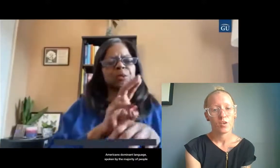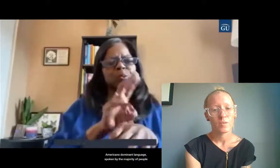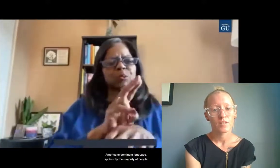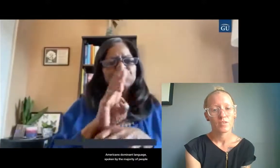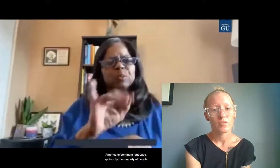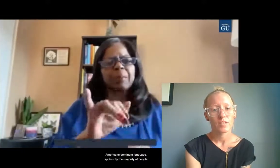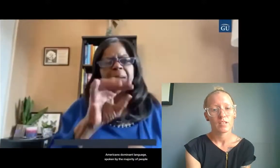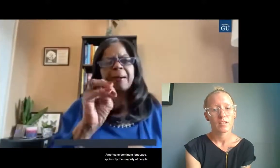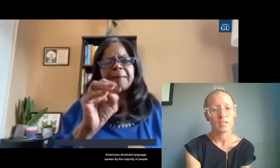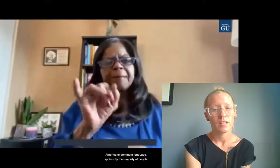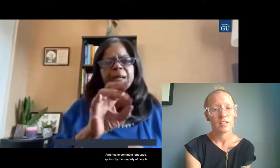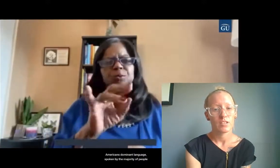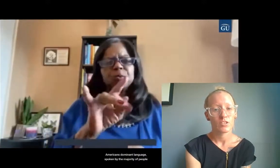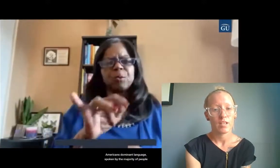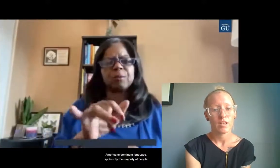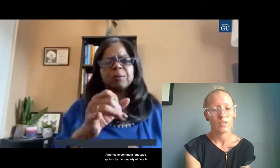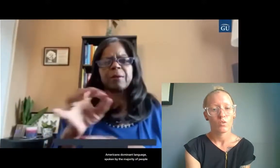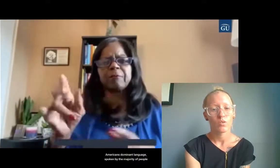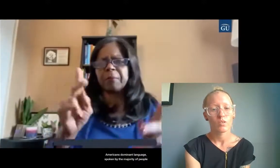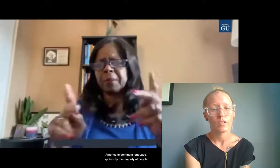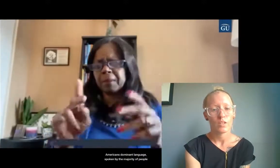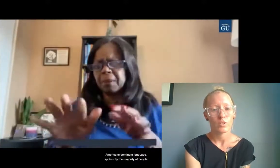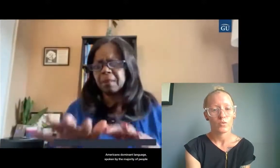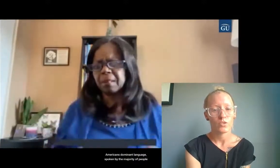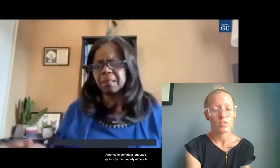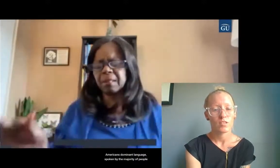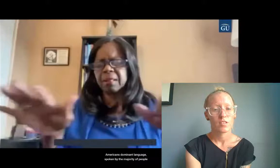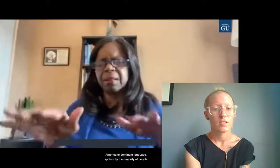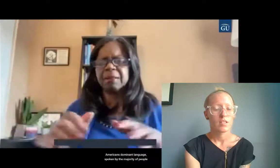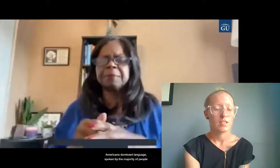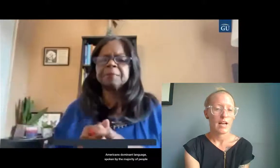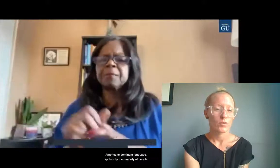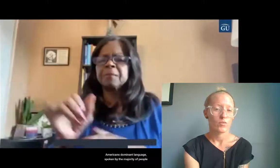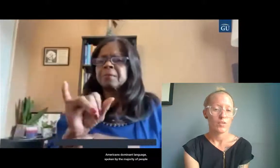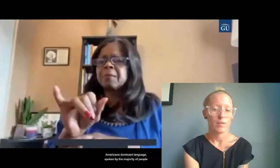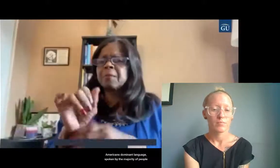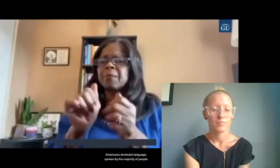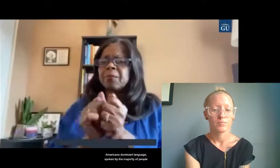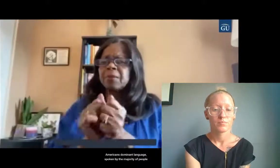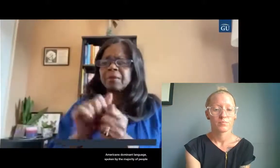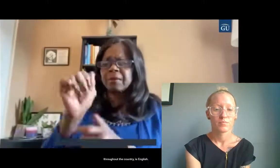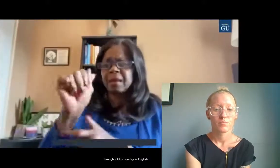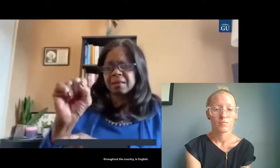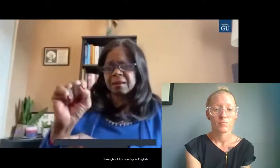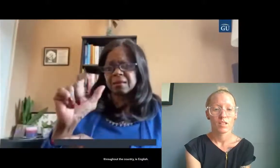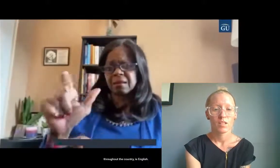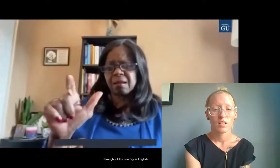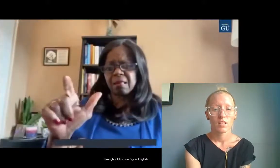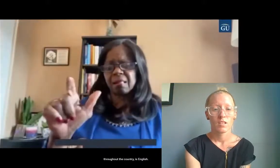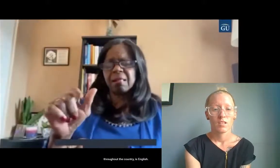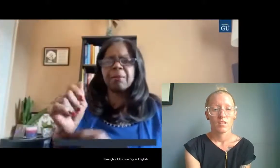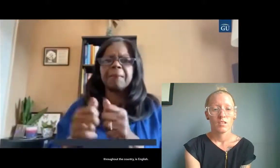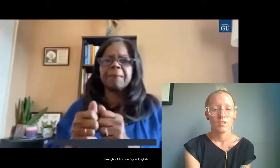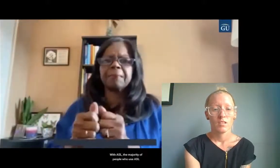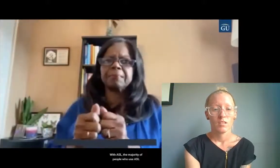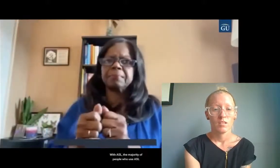America is open to the English language, which is natural for them.